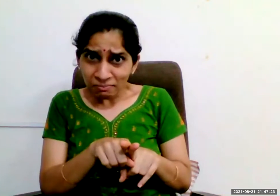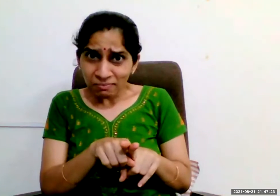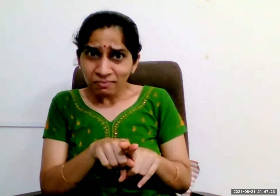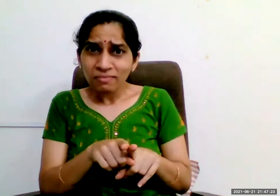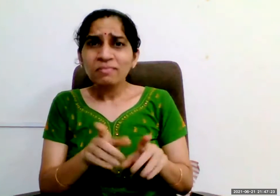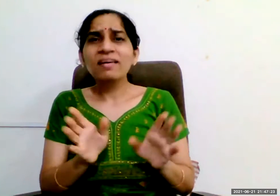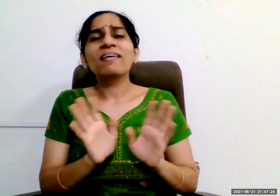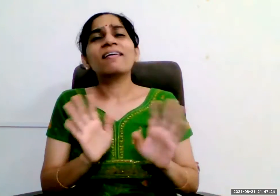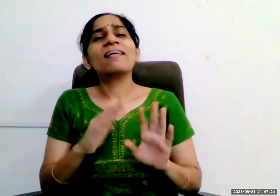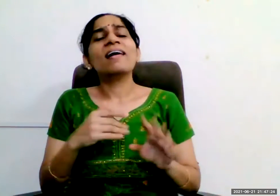Let's move on.